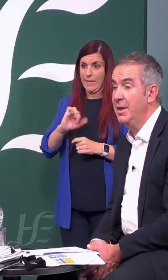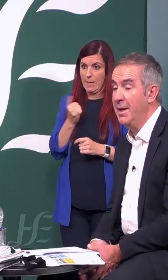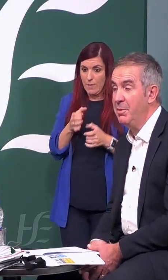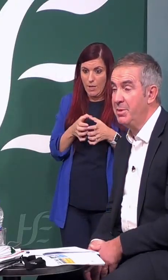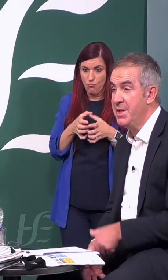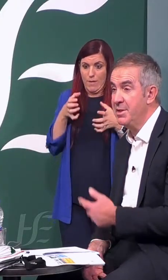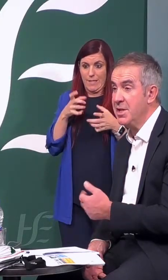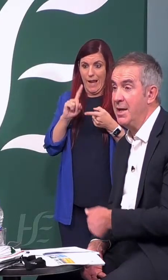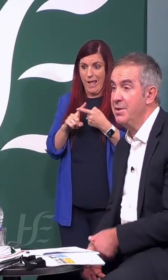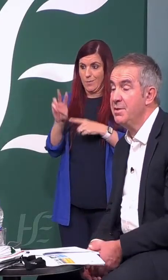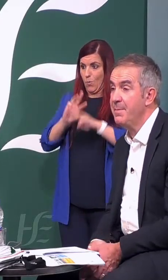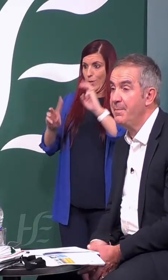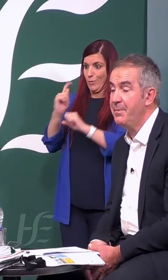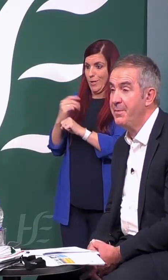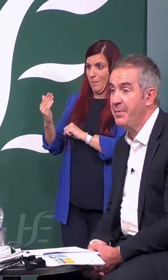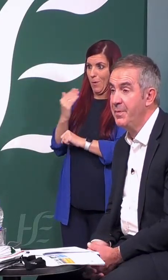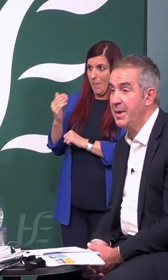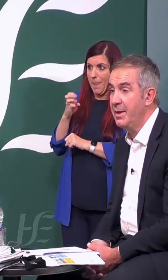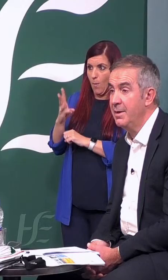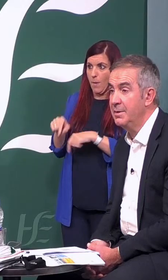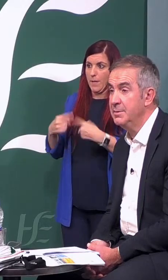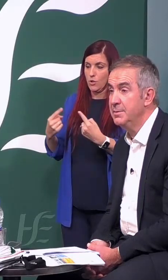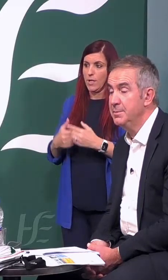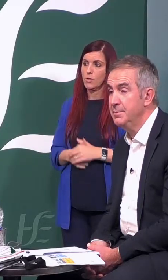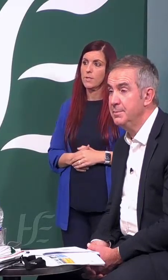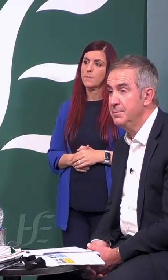winter, that would present a challenge.